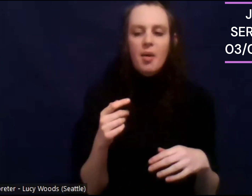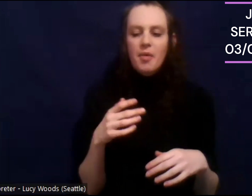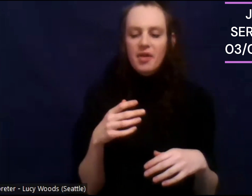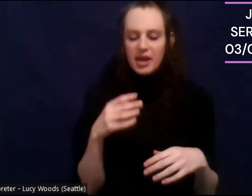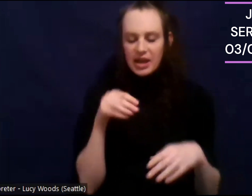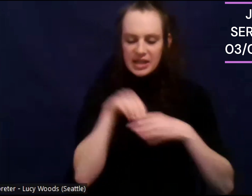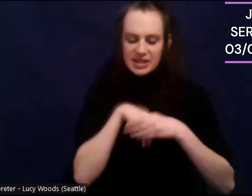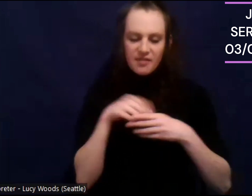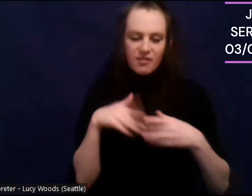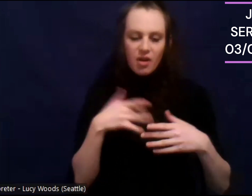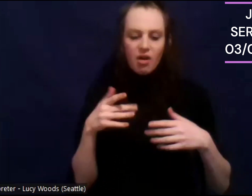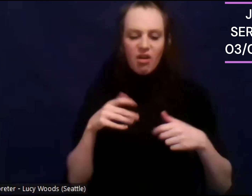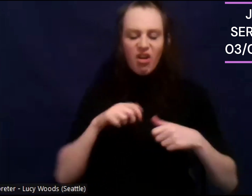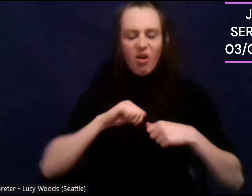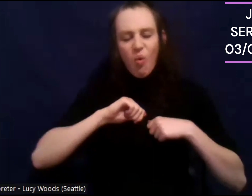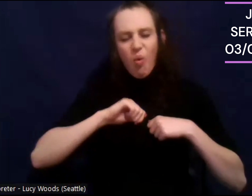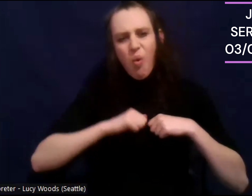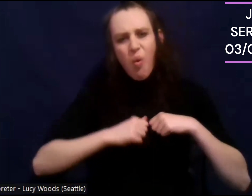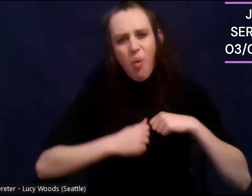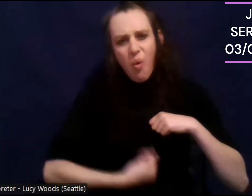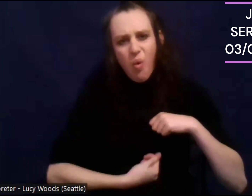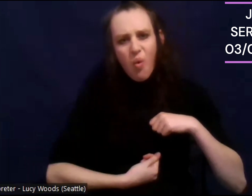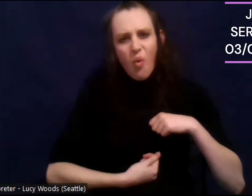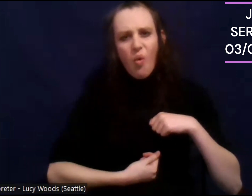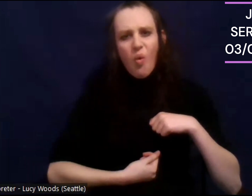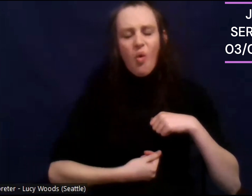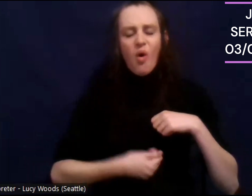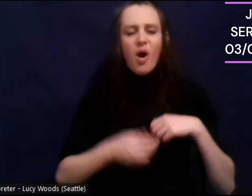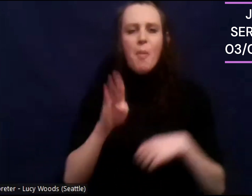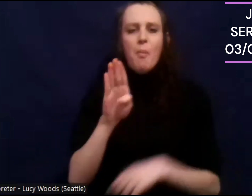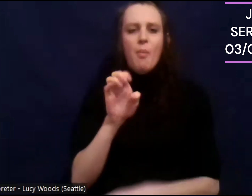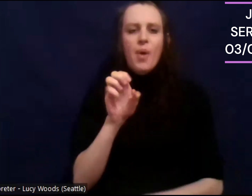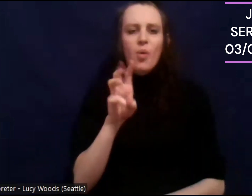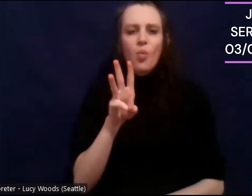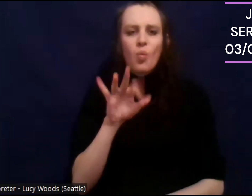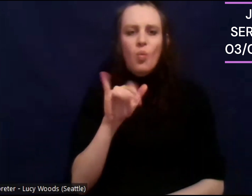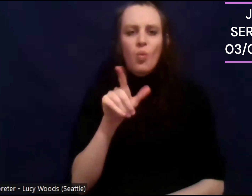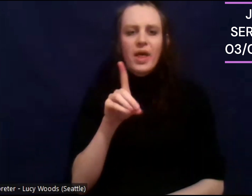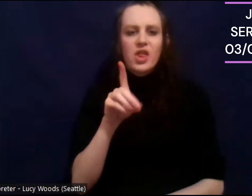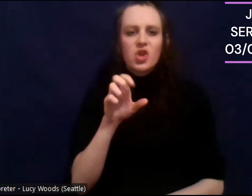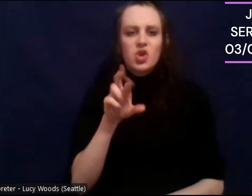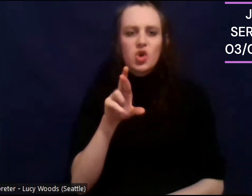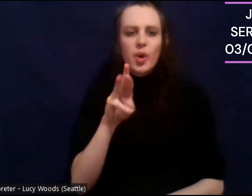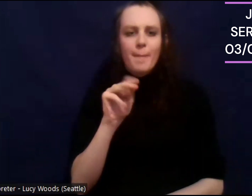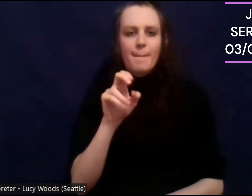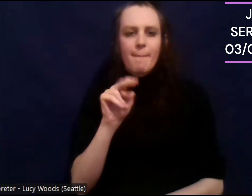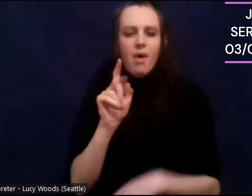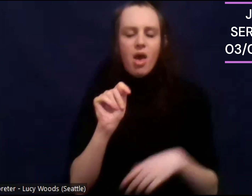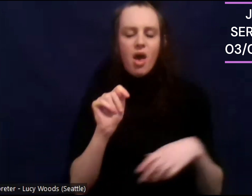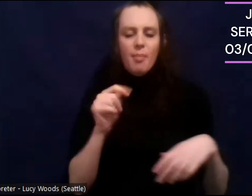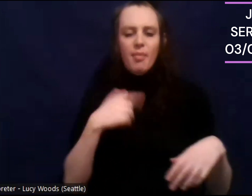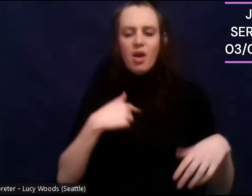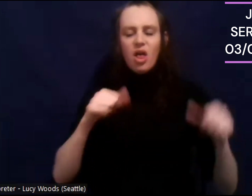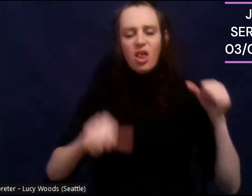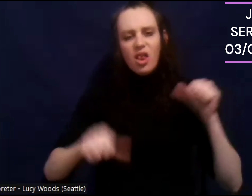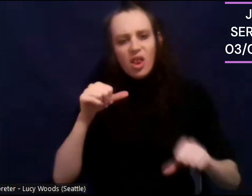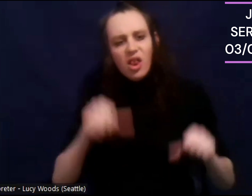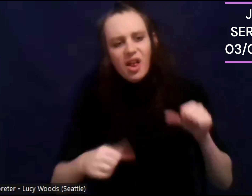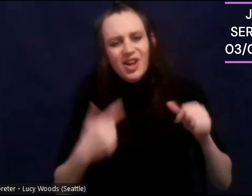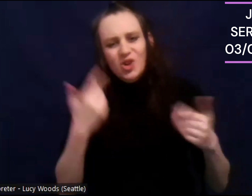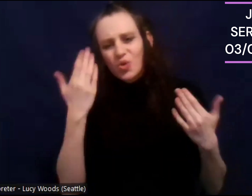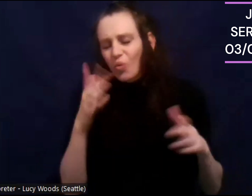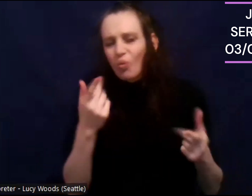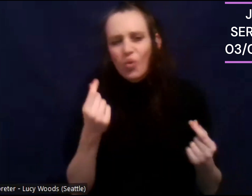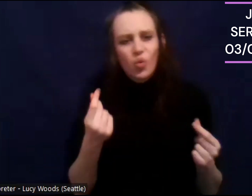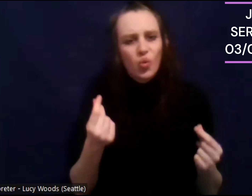the bewilderments that our big book talks about, all of that stuff came back, and I couldn't understand why I was back to